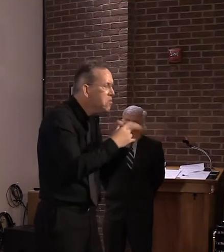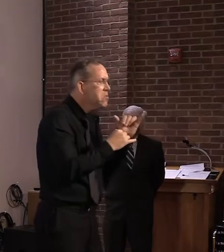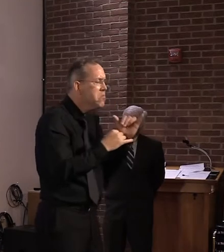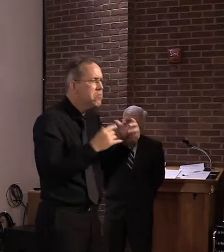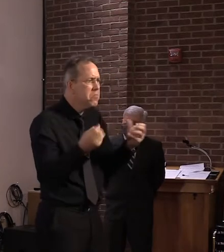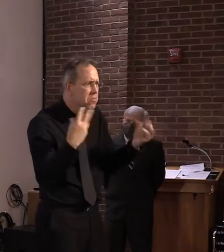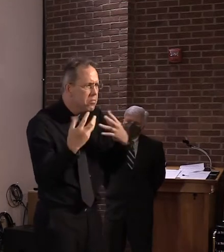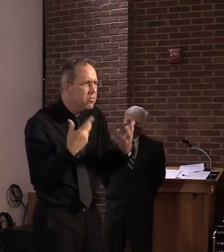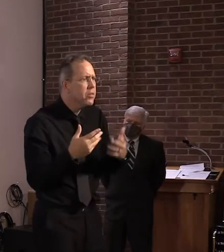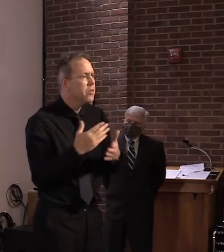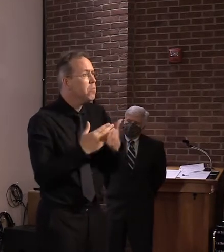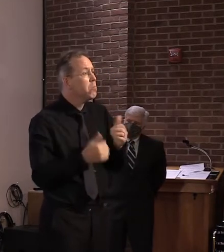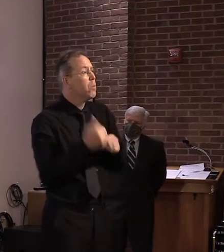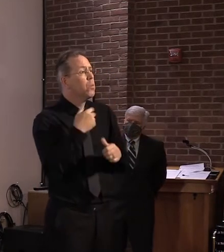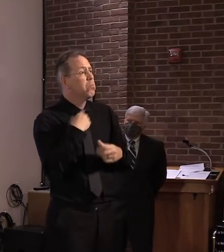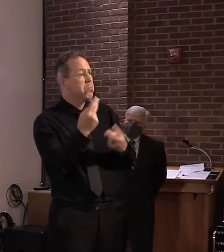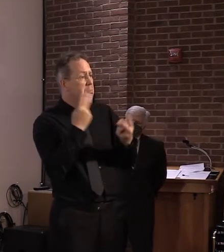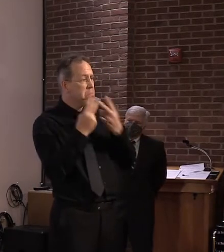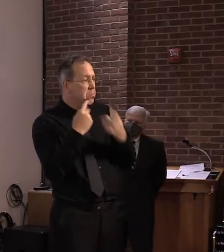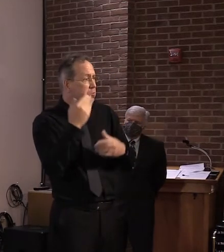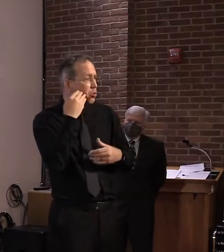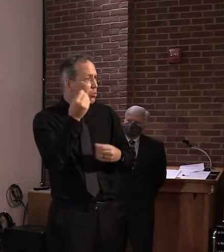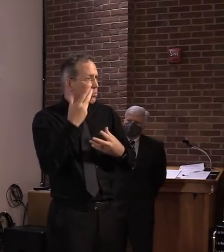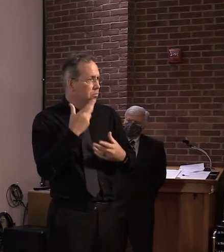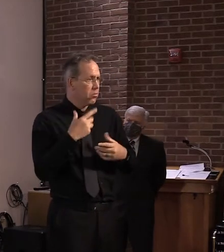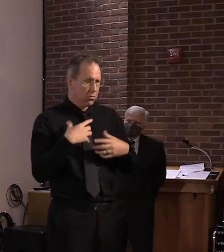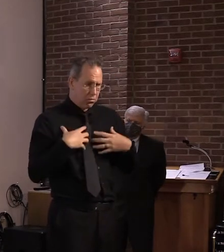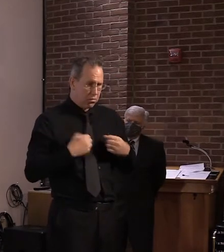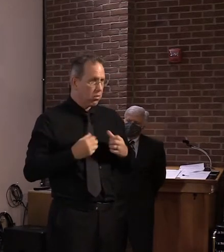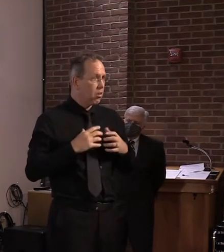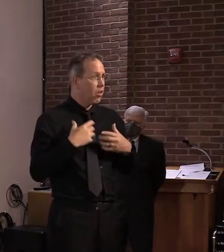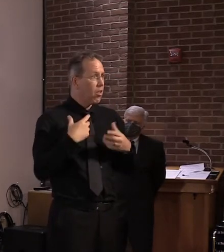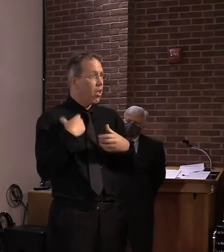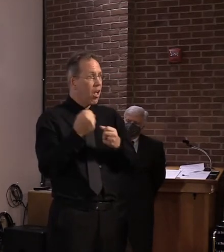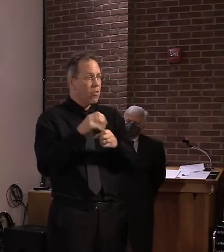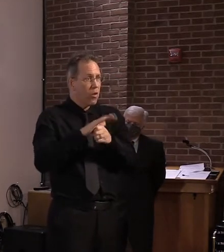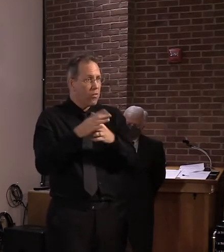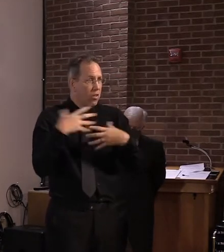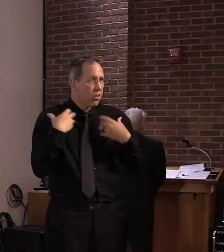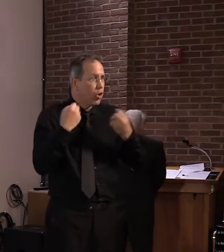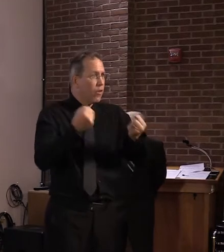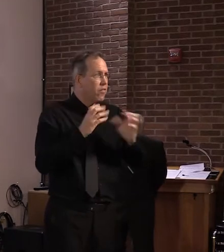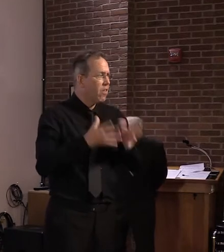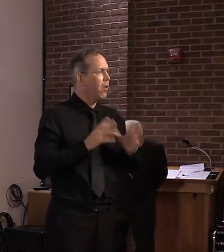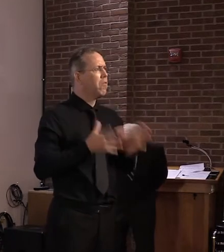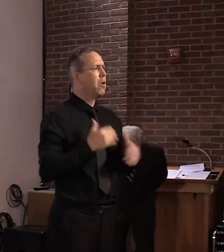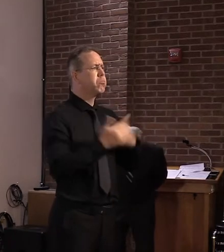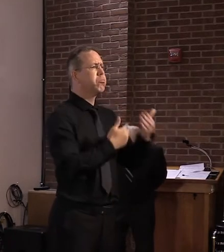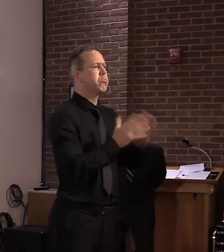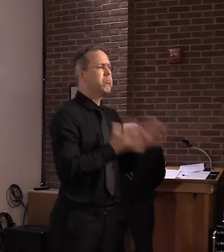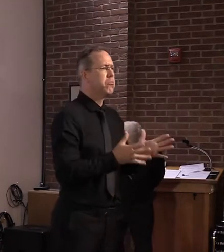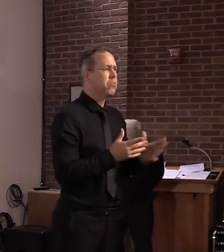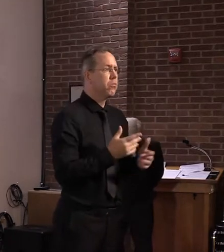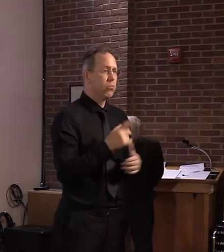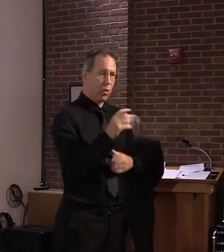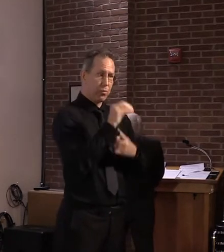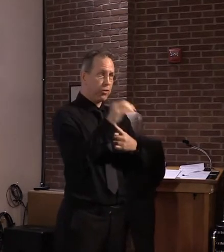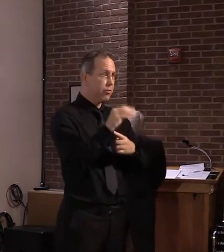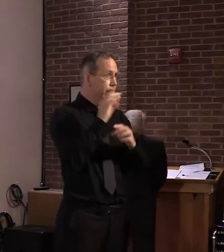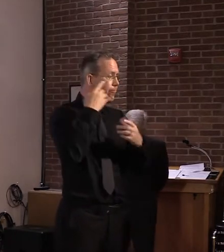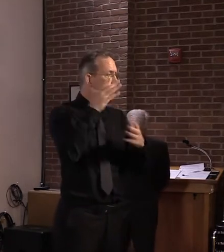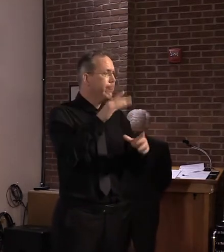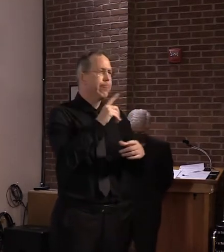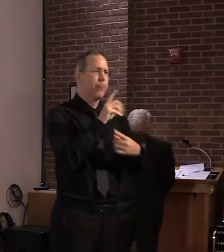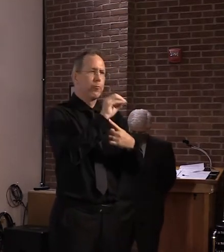those things have gone well, but I don't want to say that that's the rule and there aren't exceptions, because I don't think we actually know that at